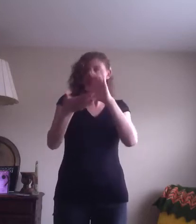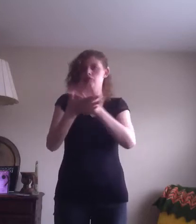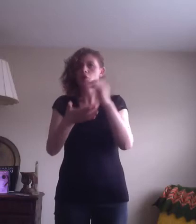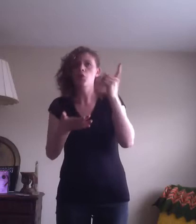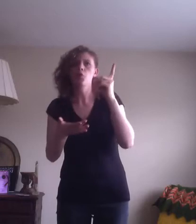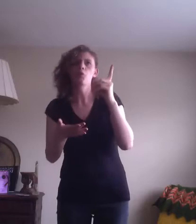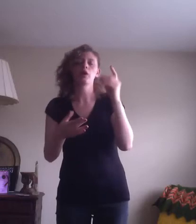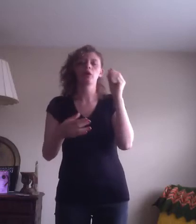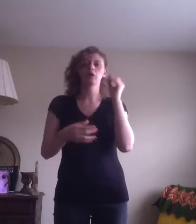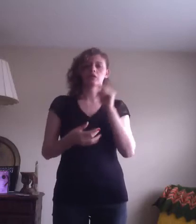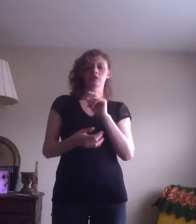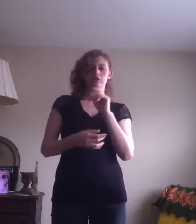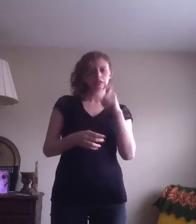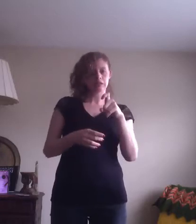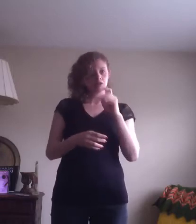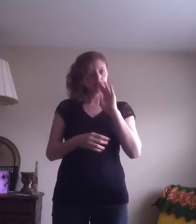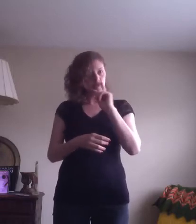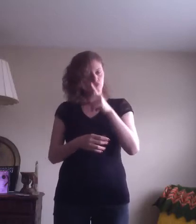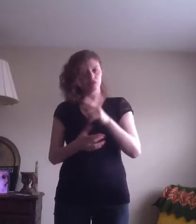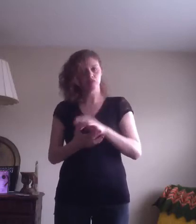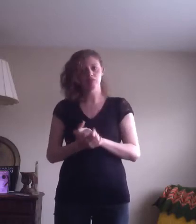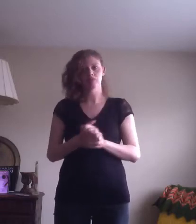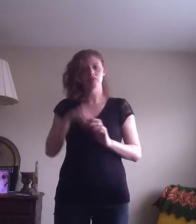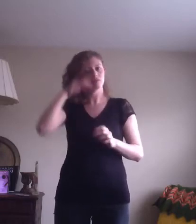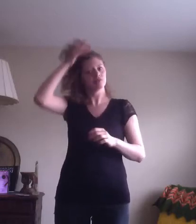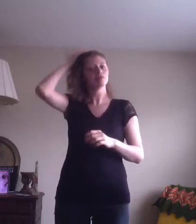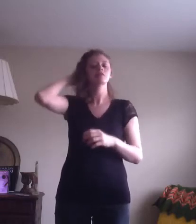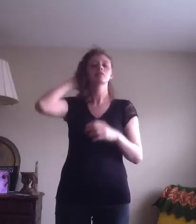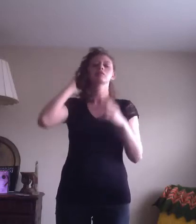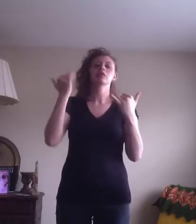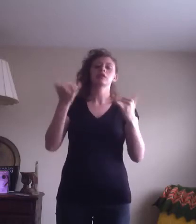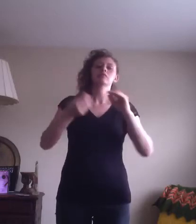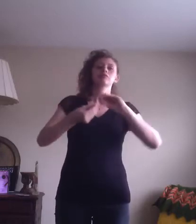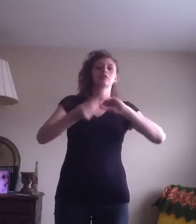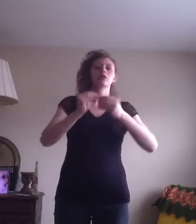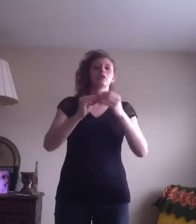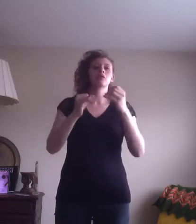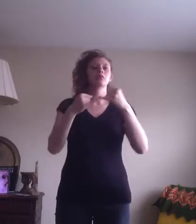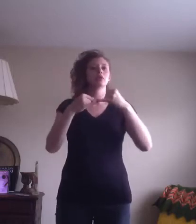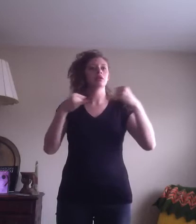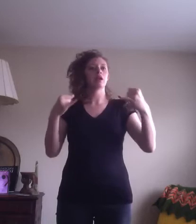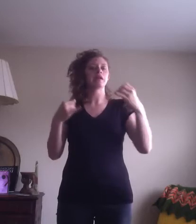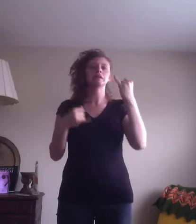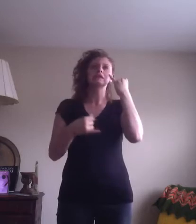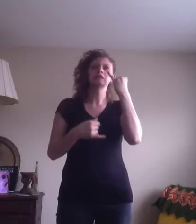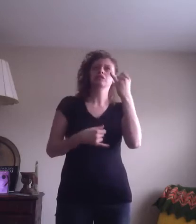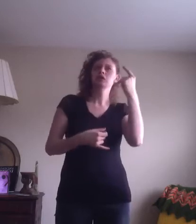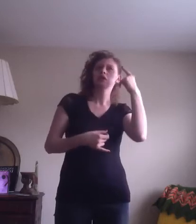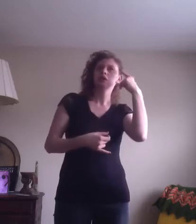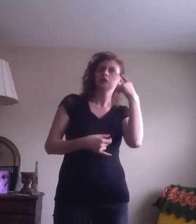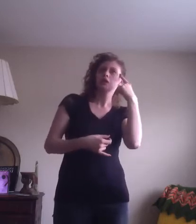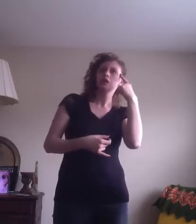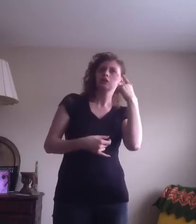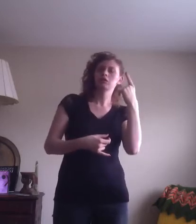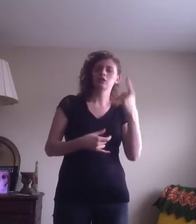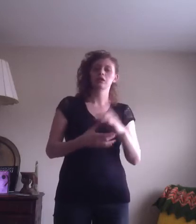line? A number line, if you just think about it a little bit, is a line, first of all. So let's just draw a